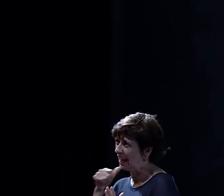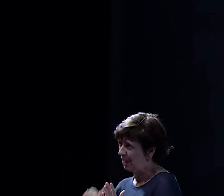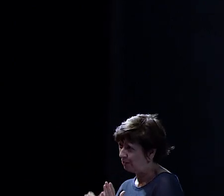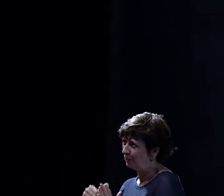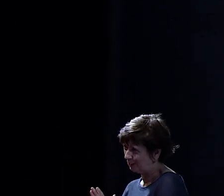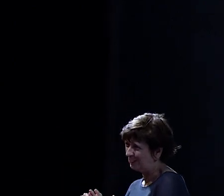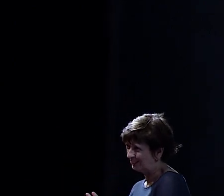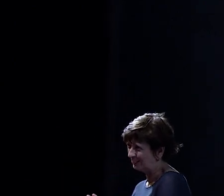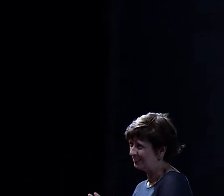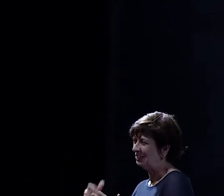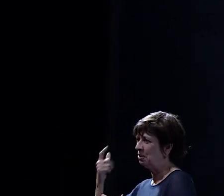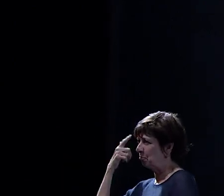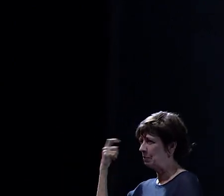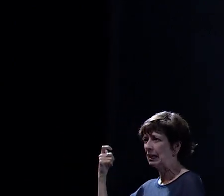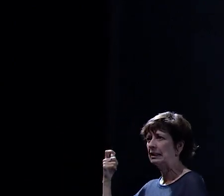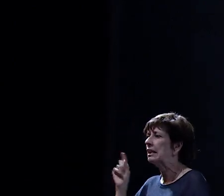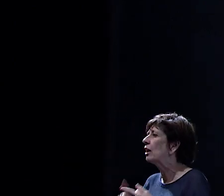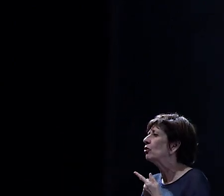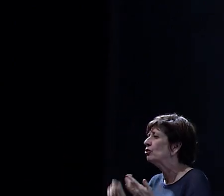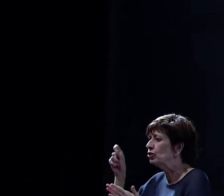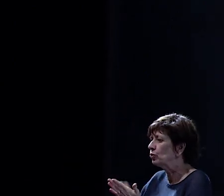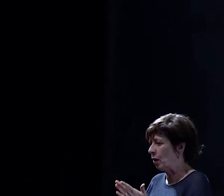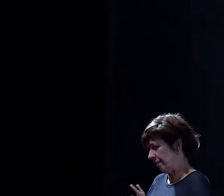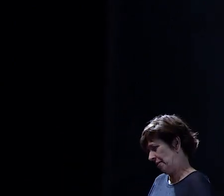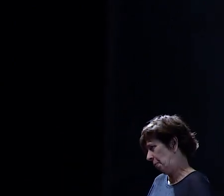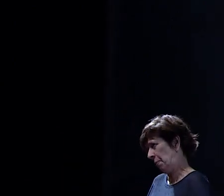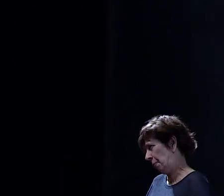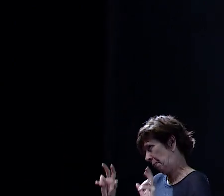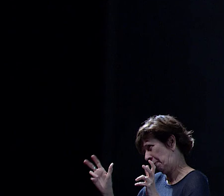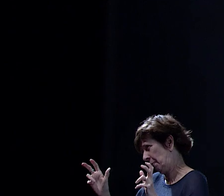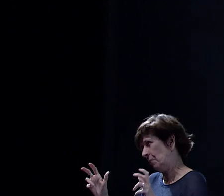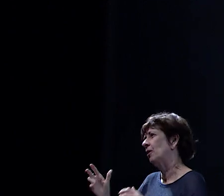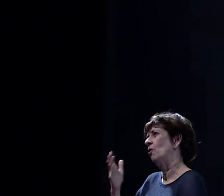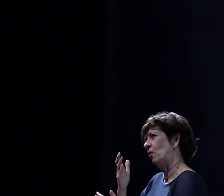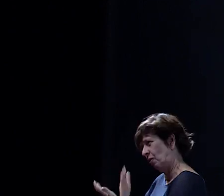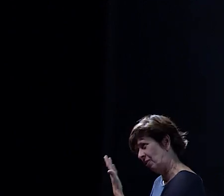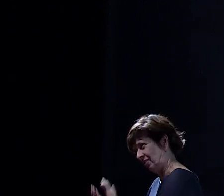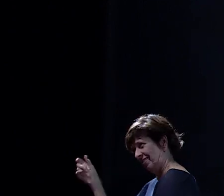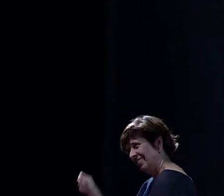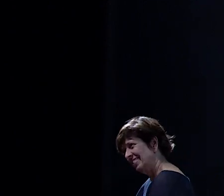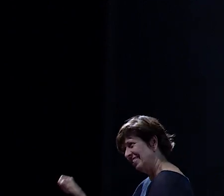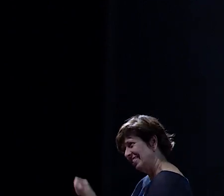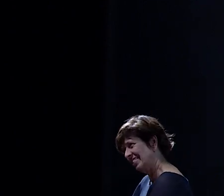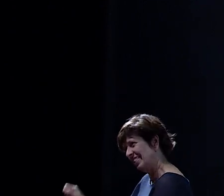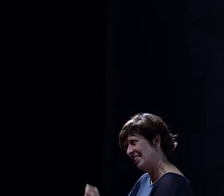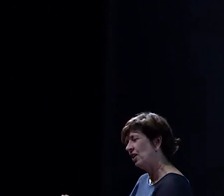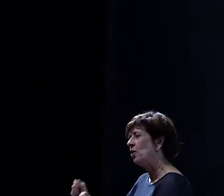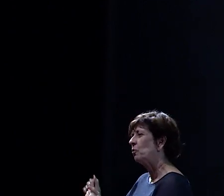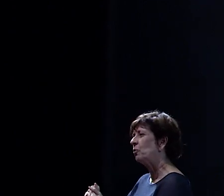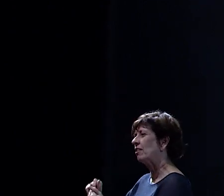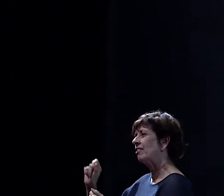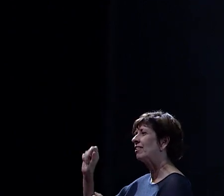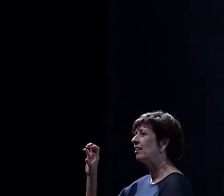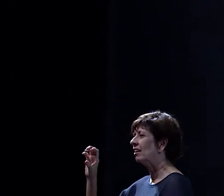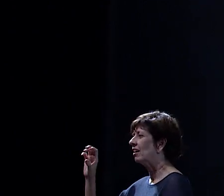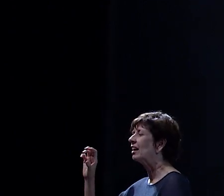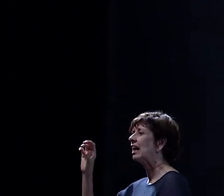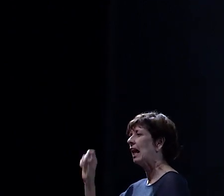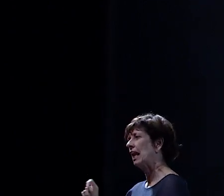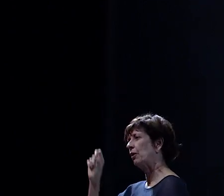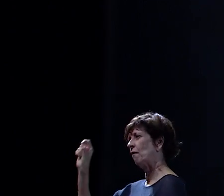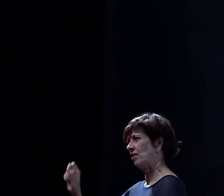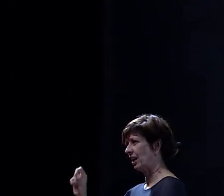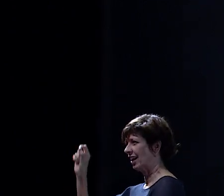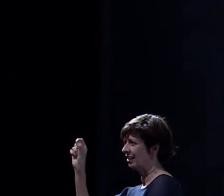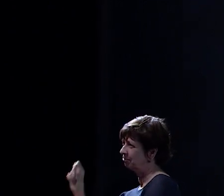letters because it wasn't enough to just write them on the computer. I then had to write them in longhand with a calligraphy pen because they had